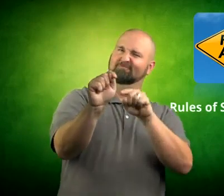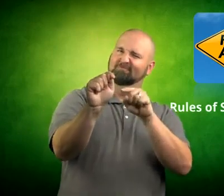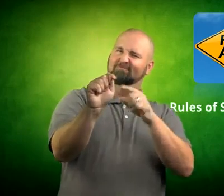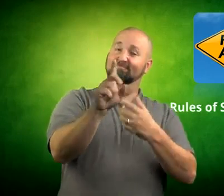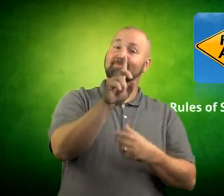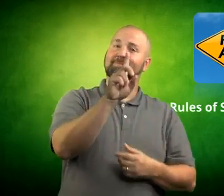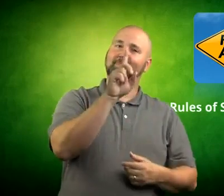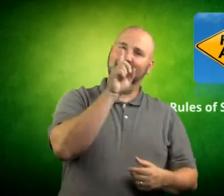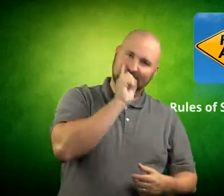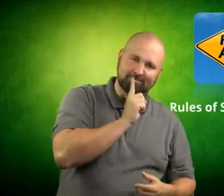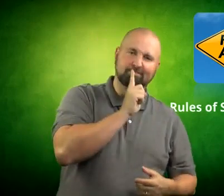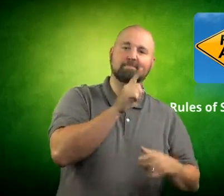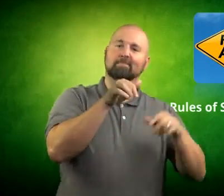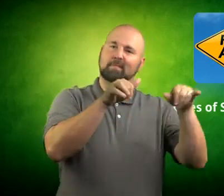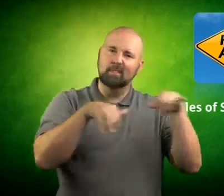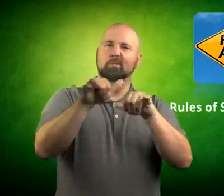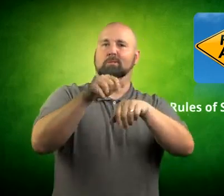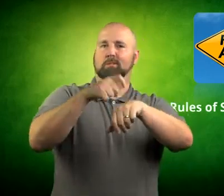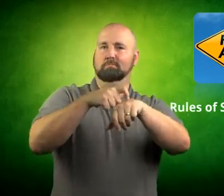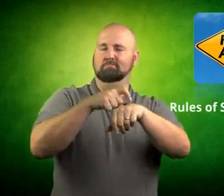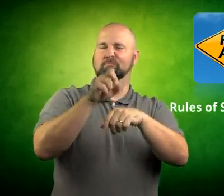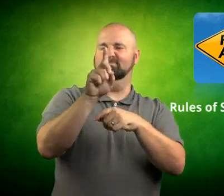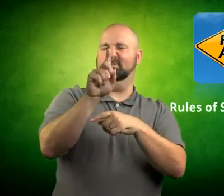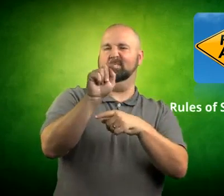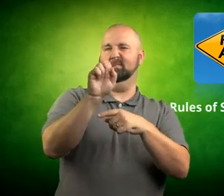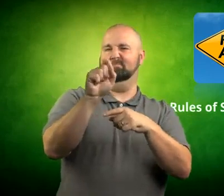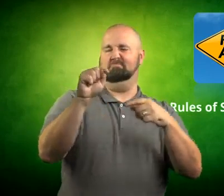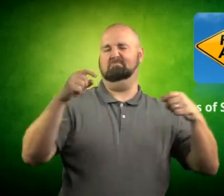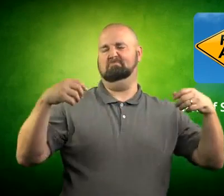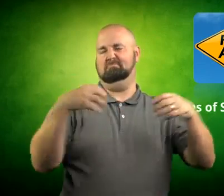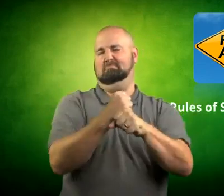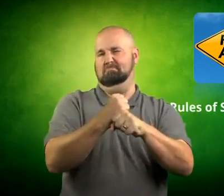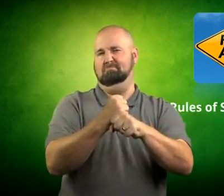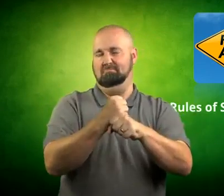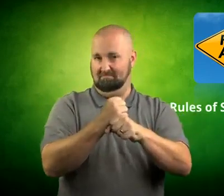one part of what we call Deaf Standard Time, or DST.